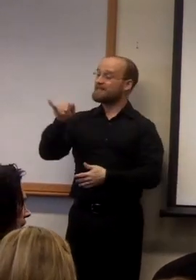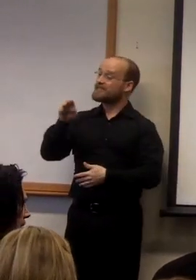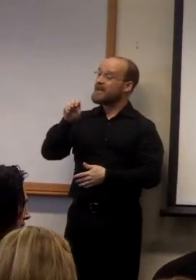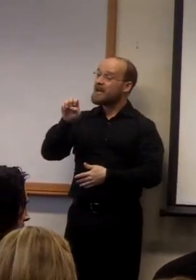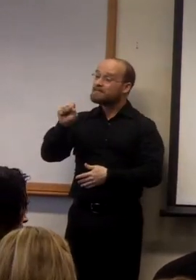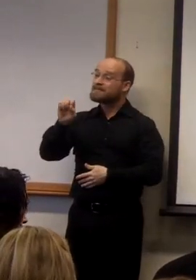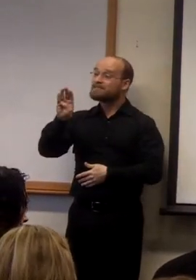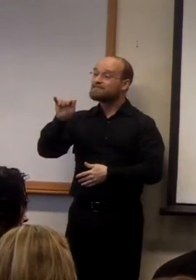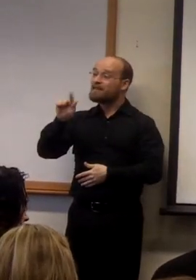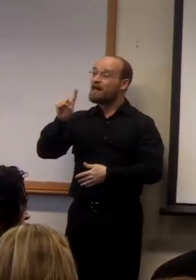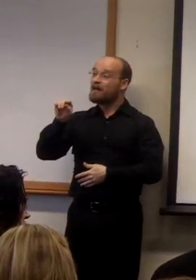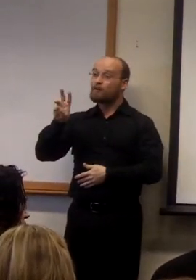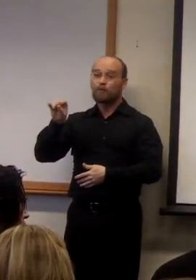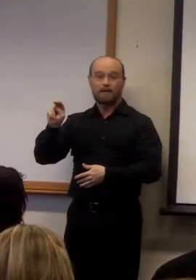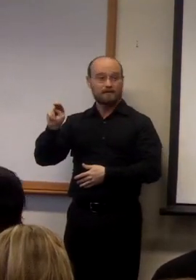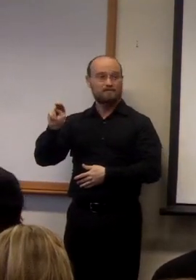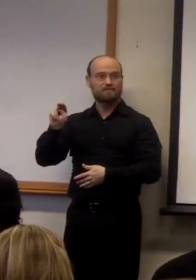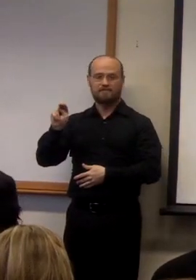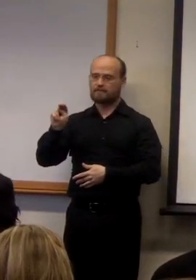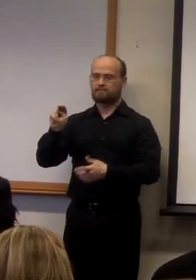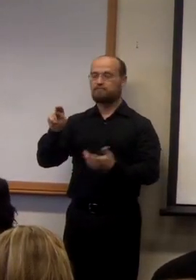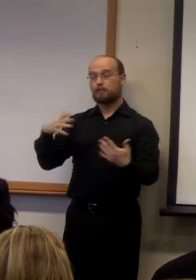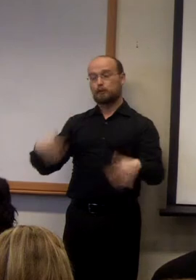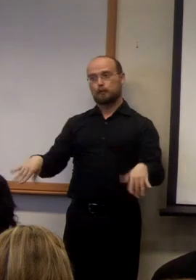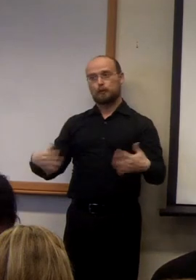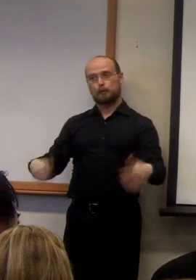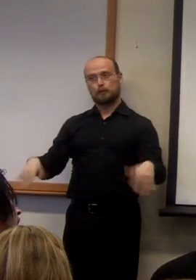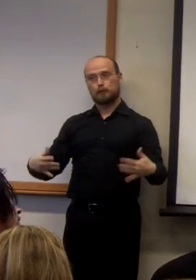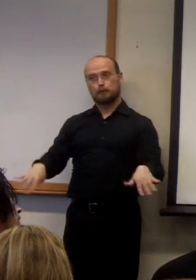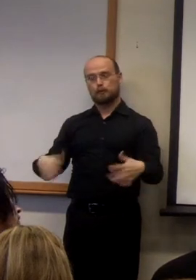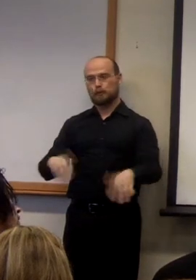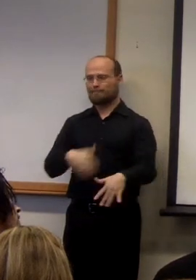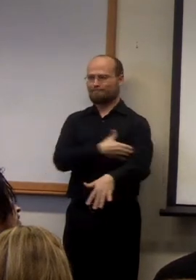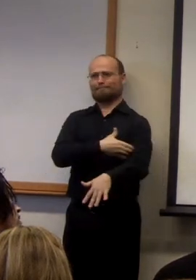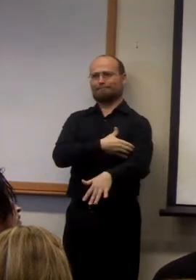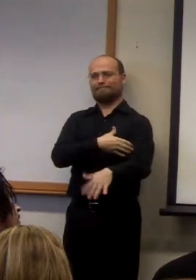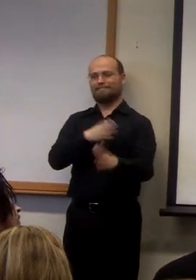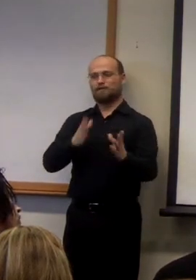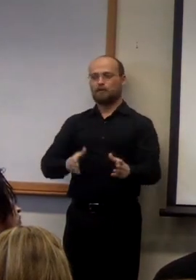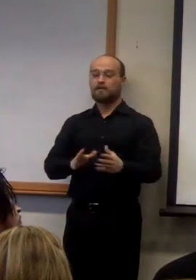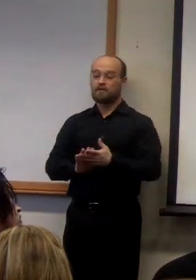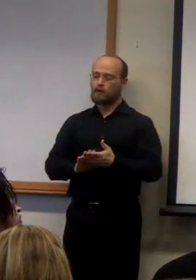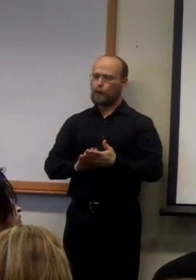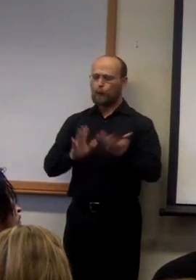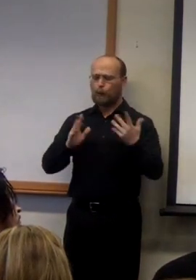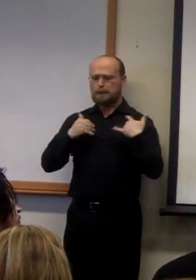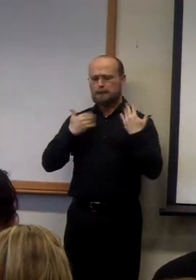James Baldwin is a huge individual. So where to start from that?